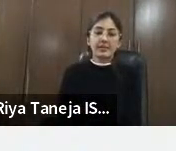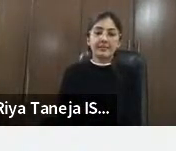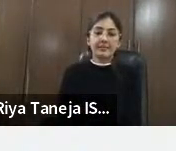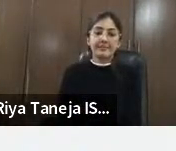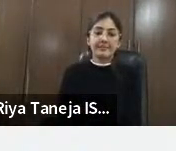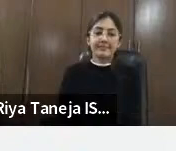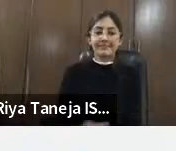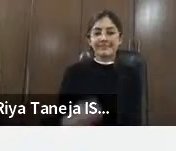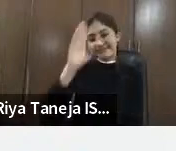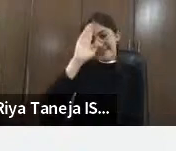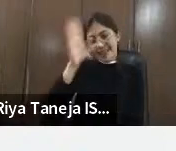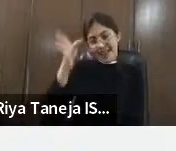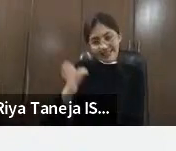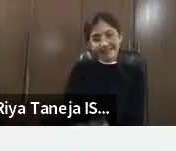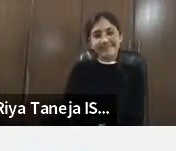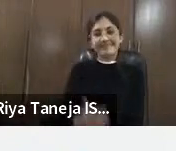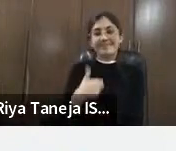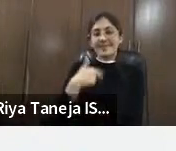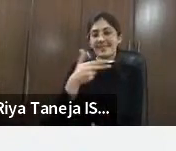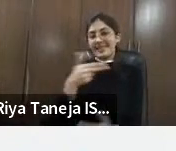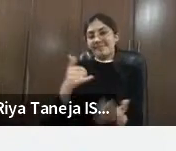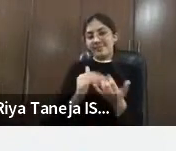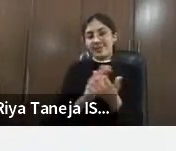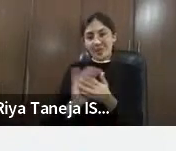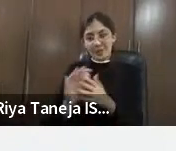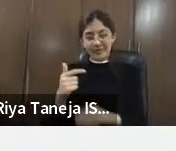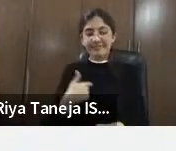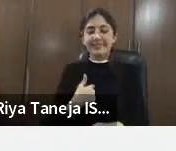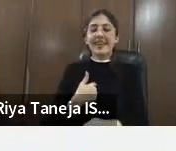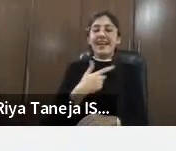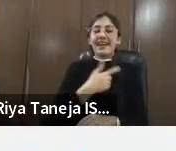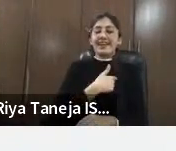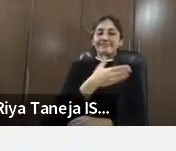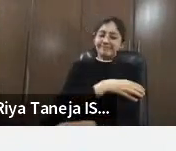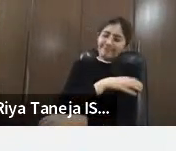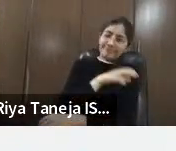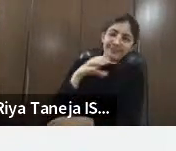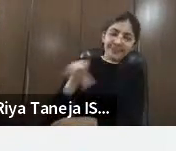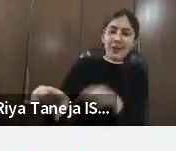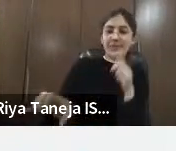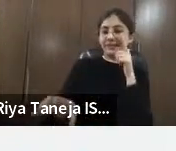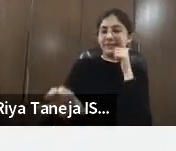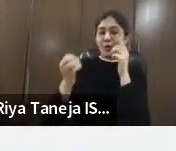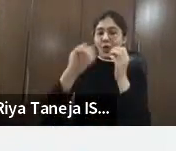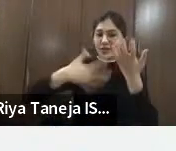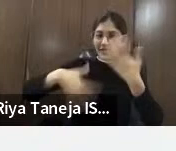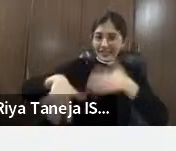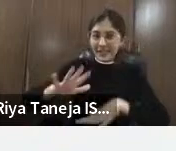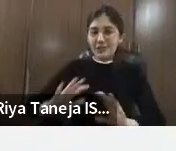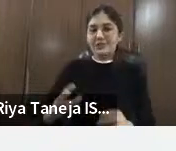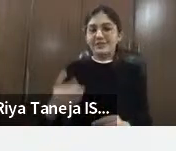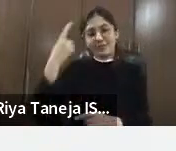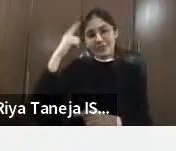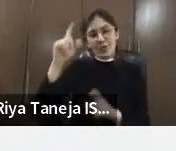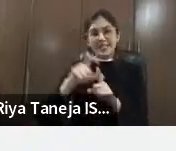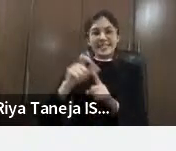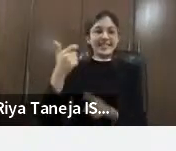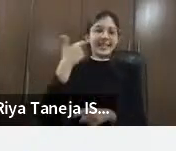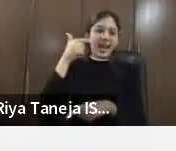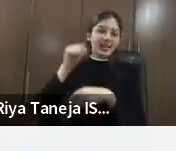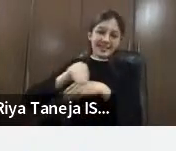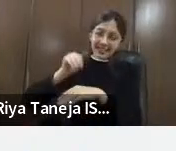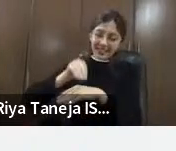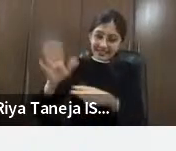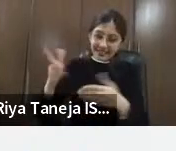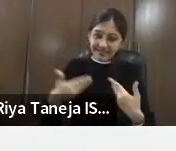Hi, I'm Shashwati and I empower organizations in their diversity and inclusion journeys. As a D&I consultant,